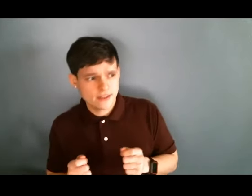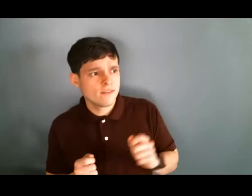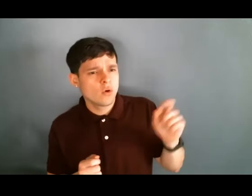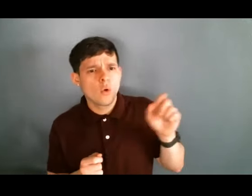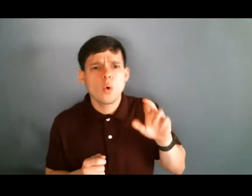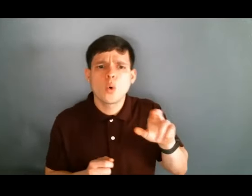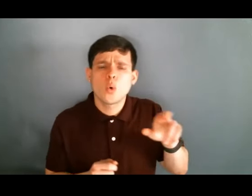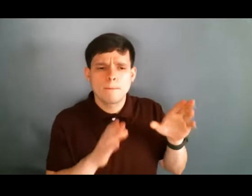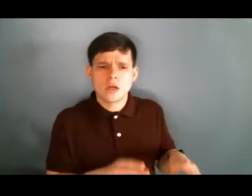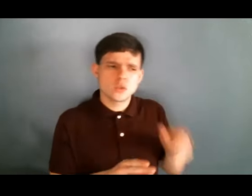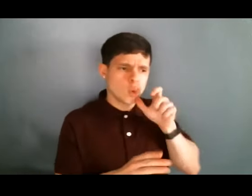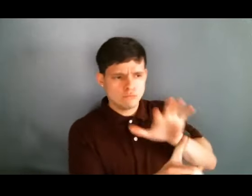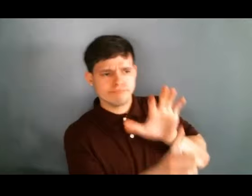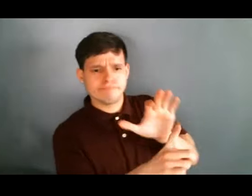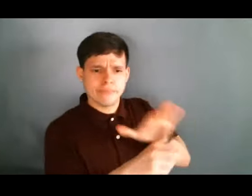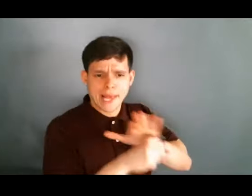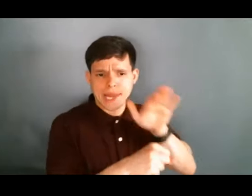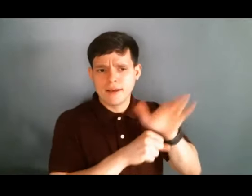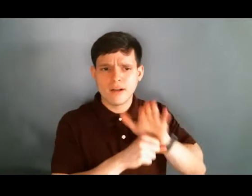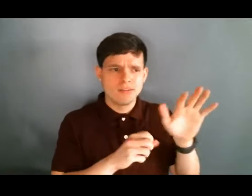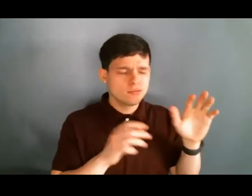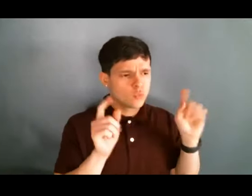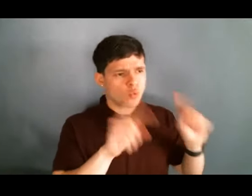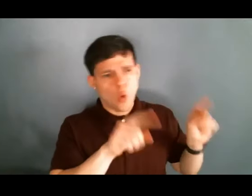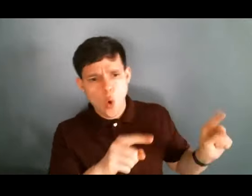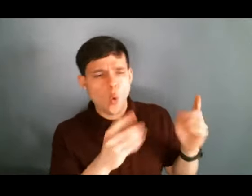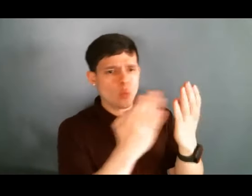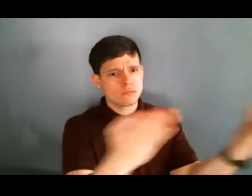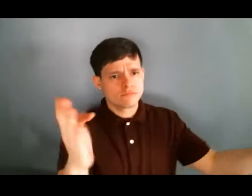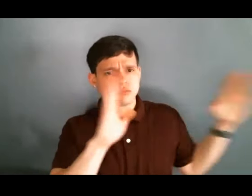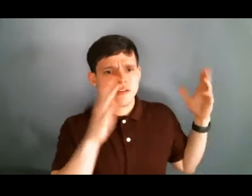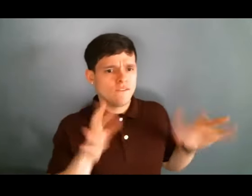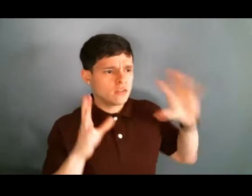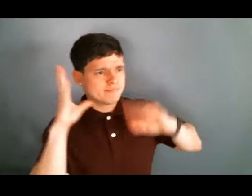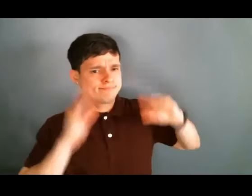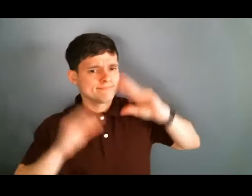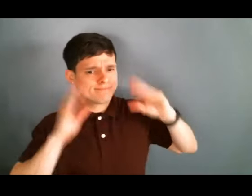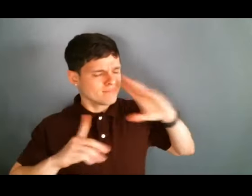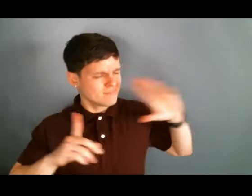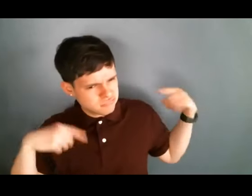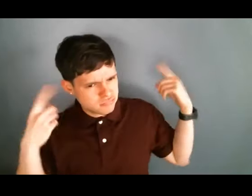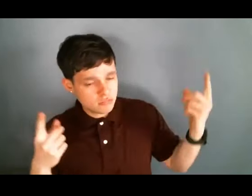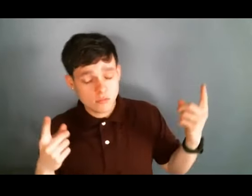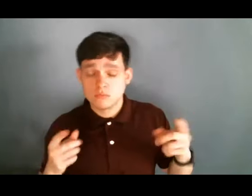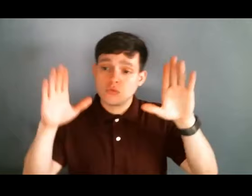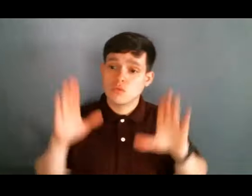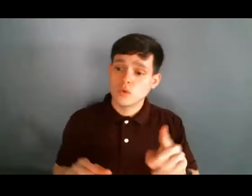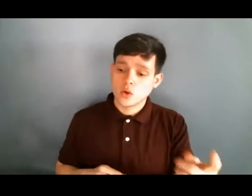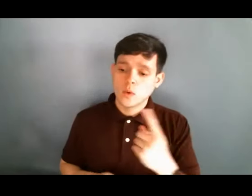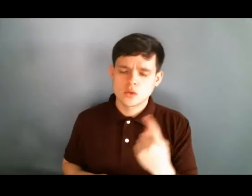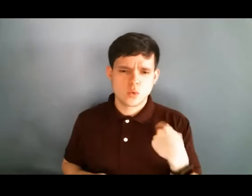enough experience, artist residencies, shows, art galleries, or projects executed already? That's a great question. One